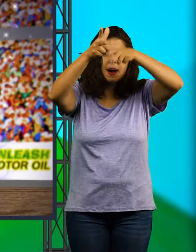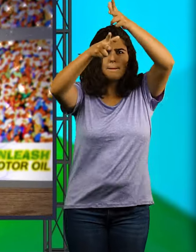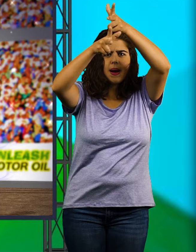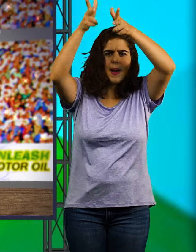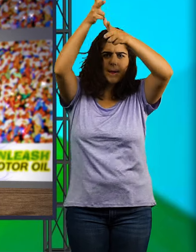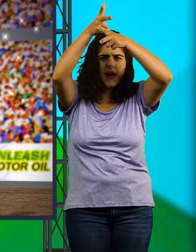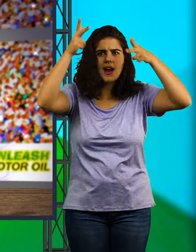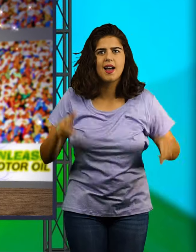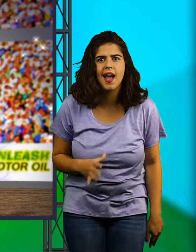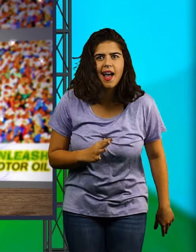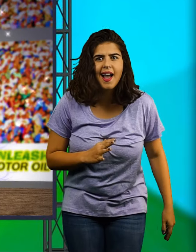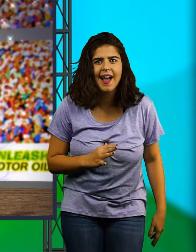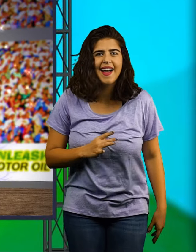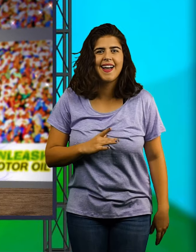up, up.